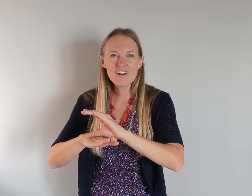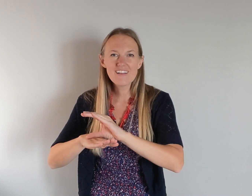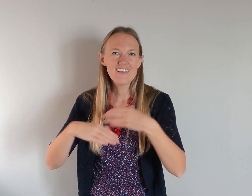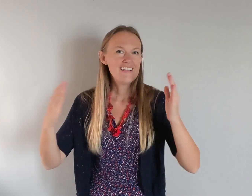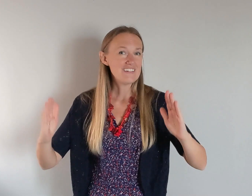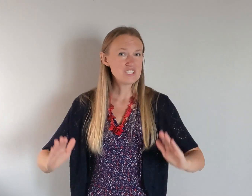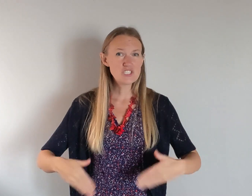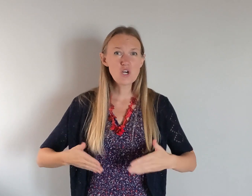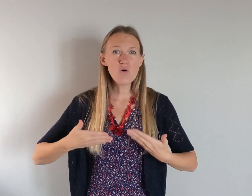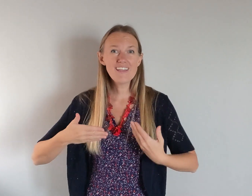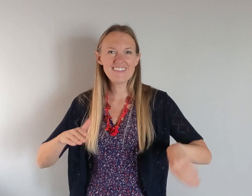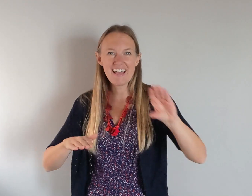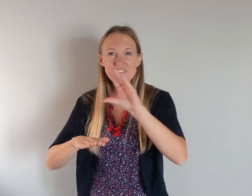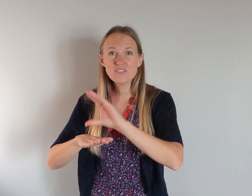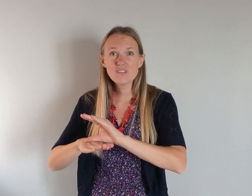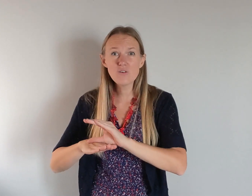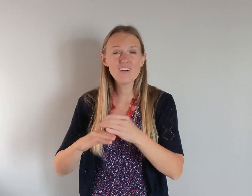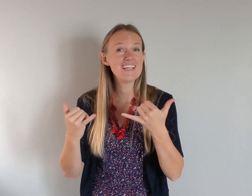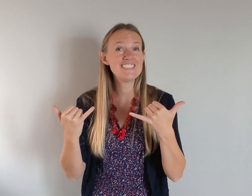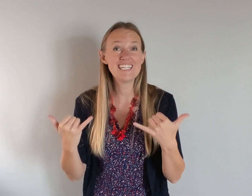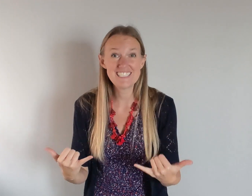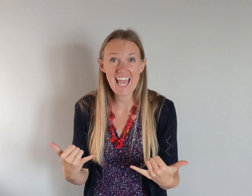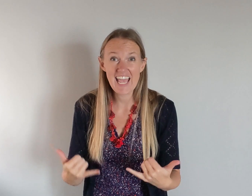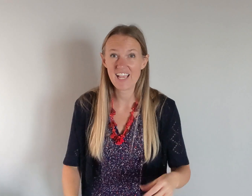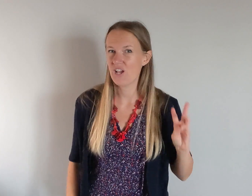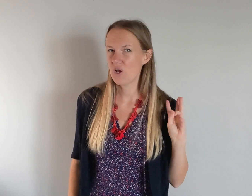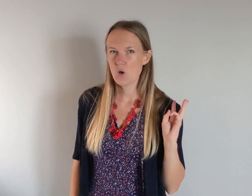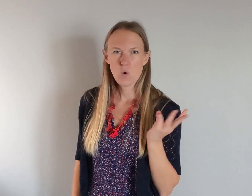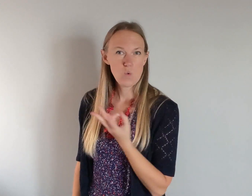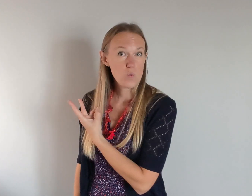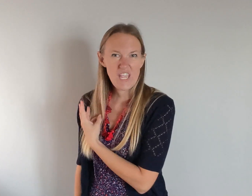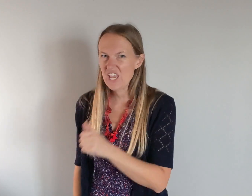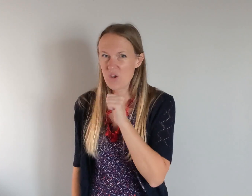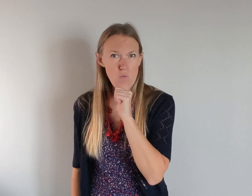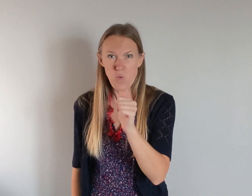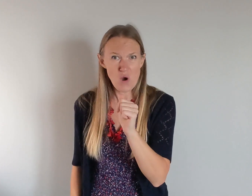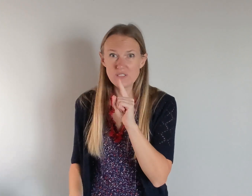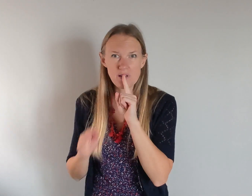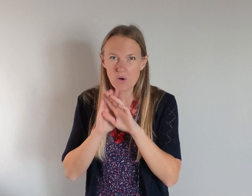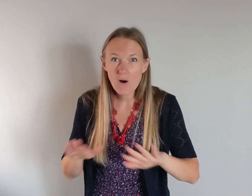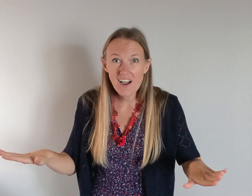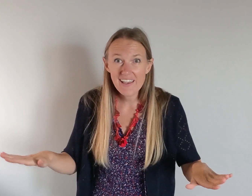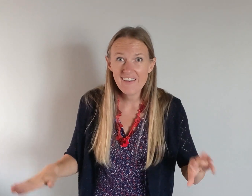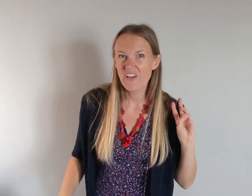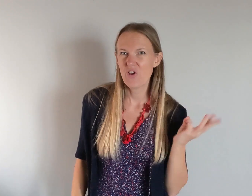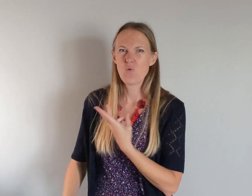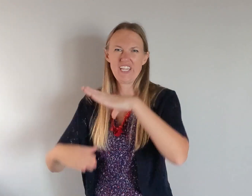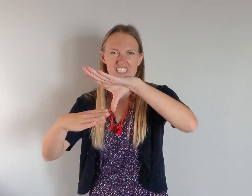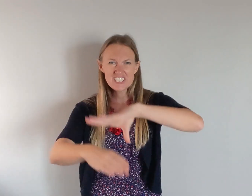Lord. There's joy in the house of the Lord today. We won't be quiet. We